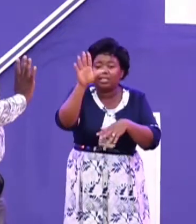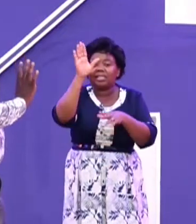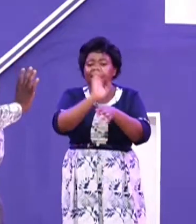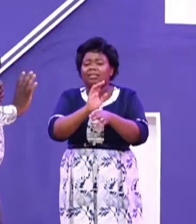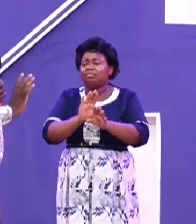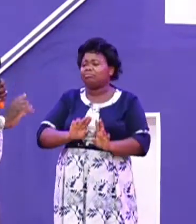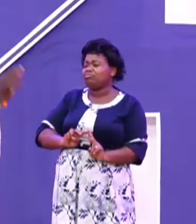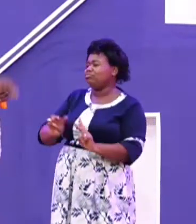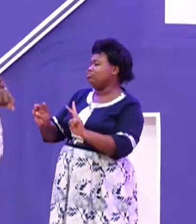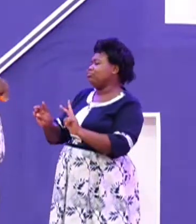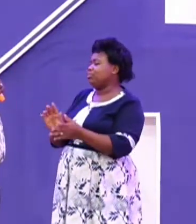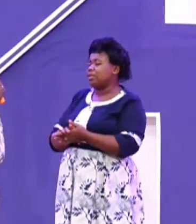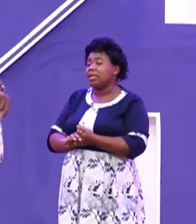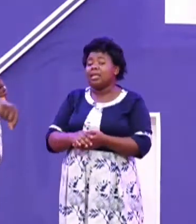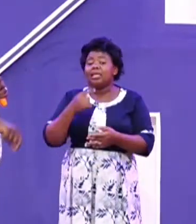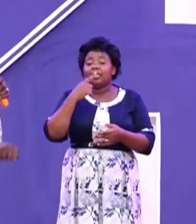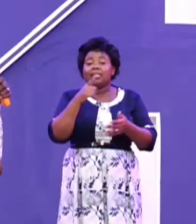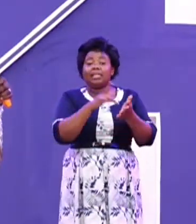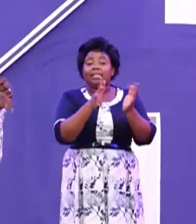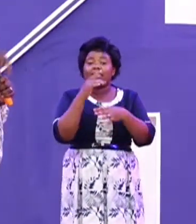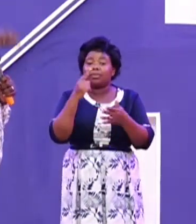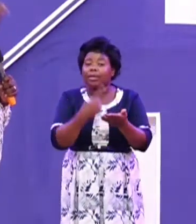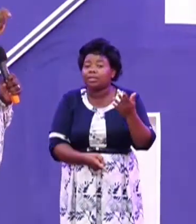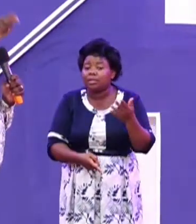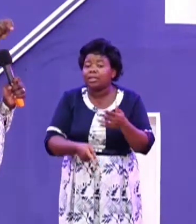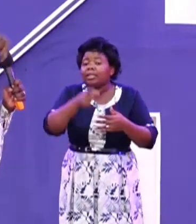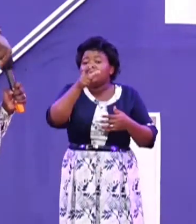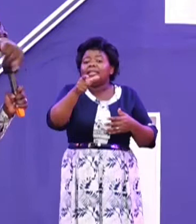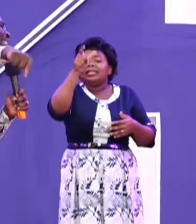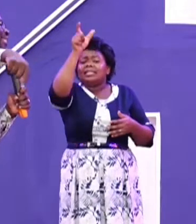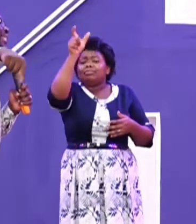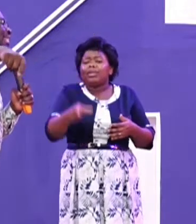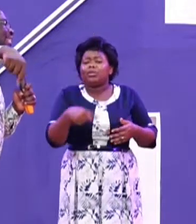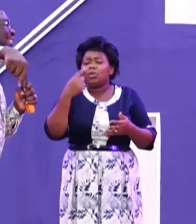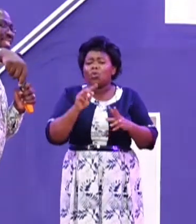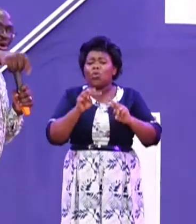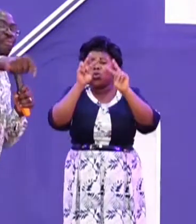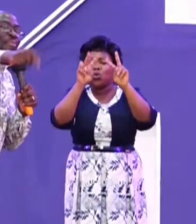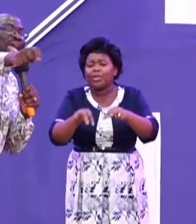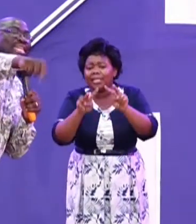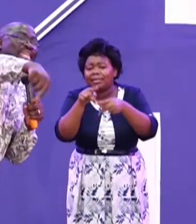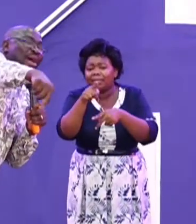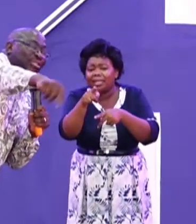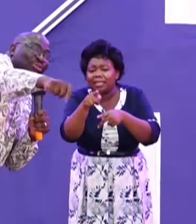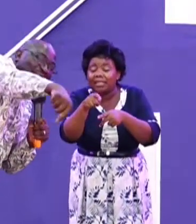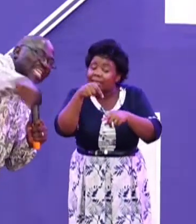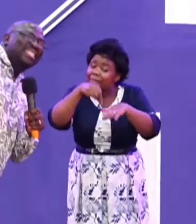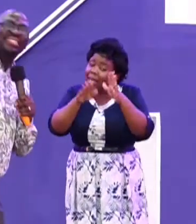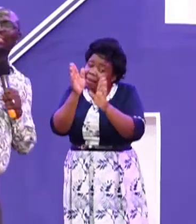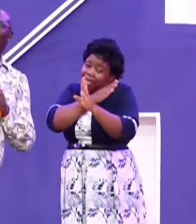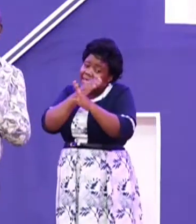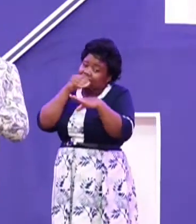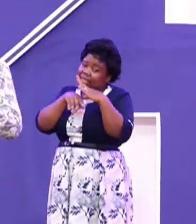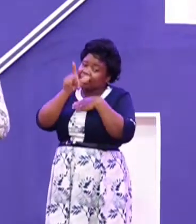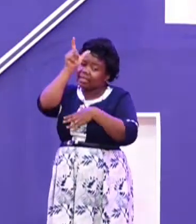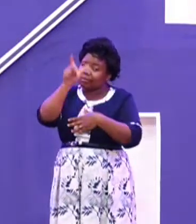you just looked at him. Jesus is saying that list of the brother, I am